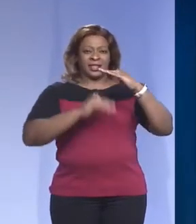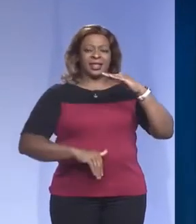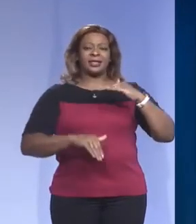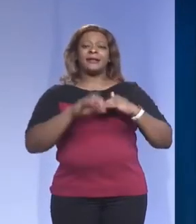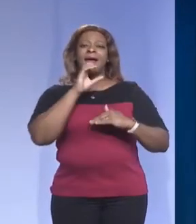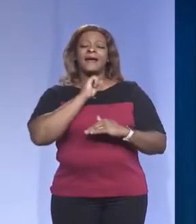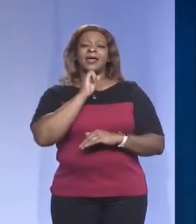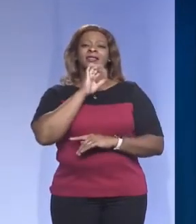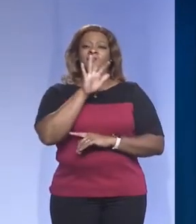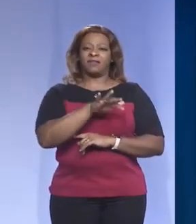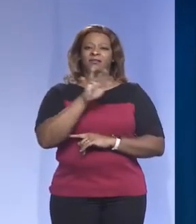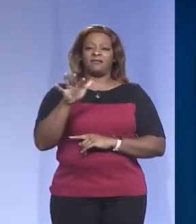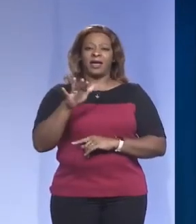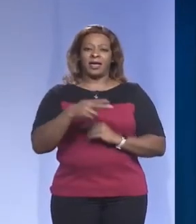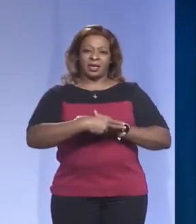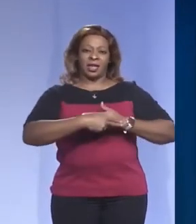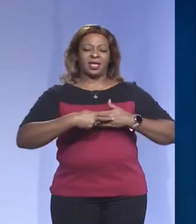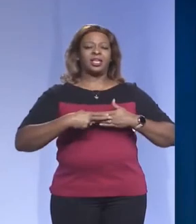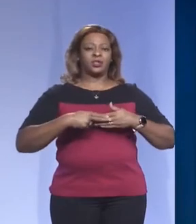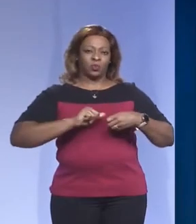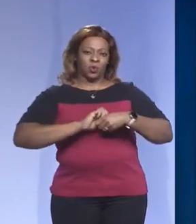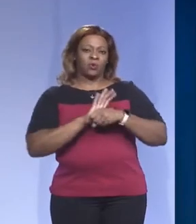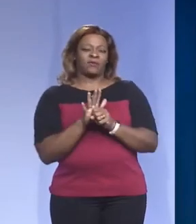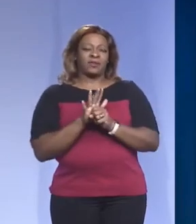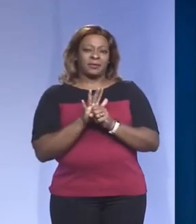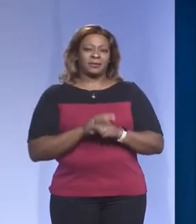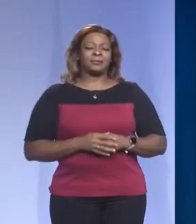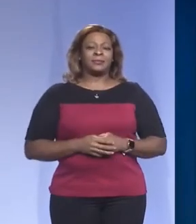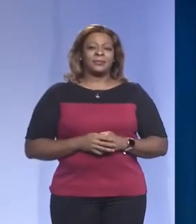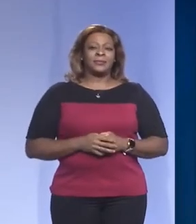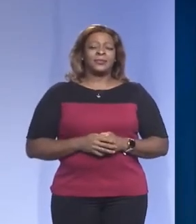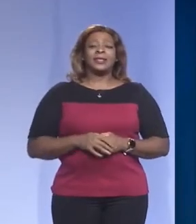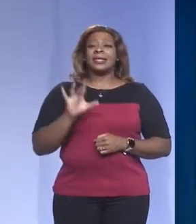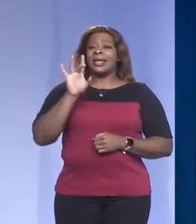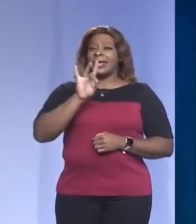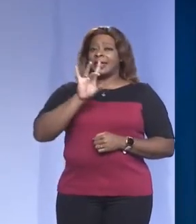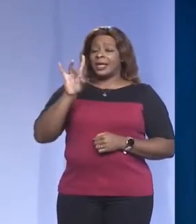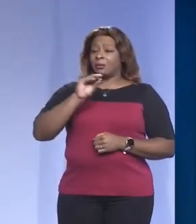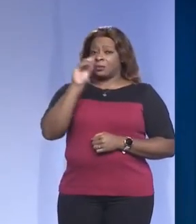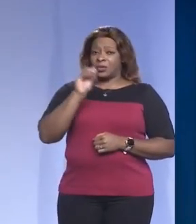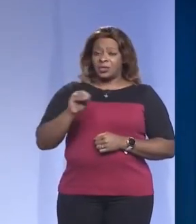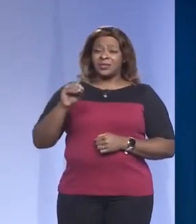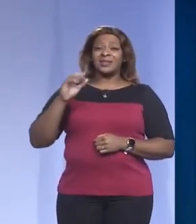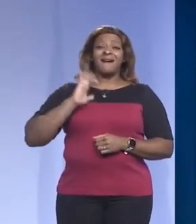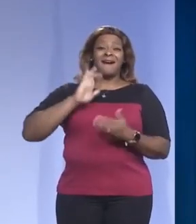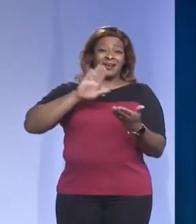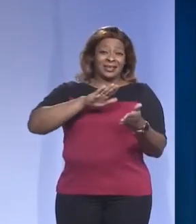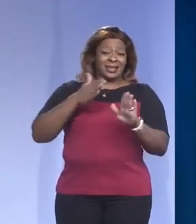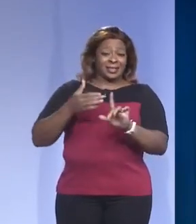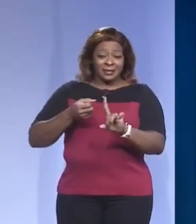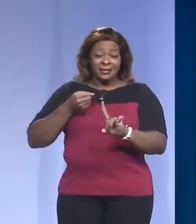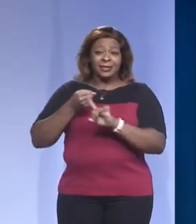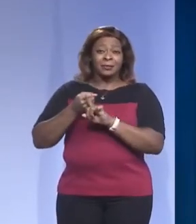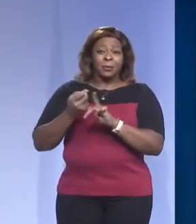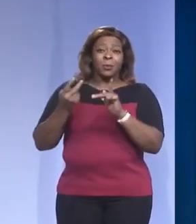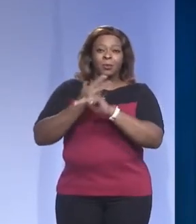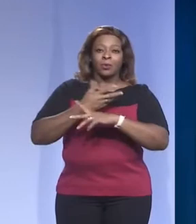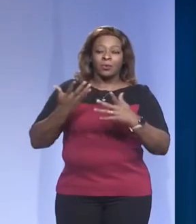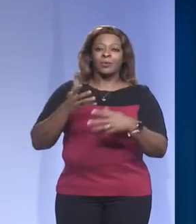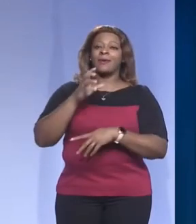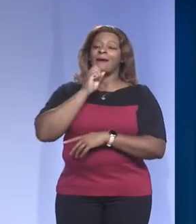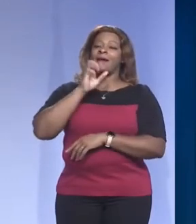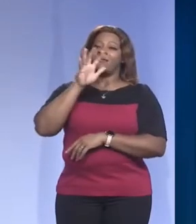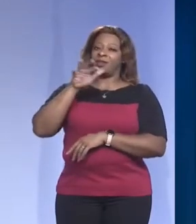55 years of age at diagnosis, but 88% of our deaths have occurred in people